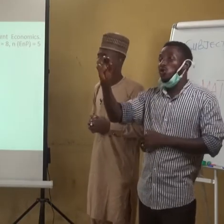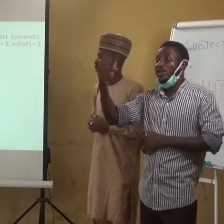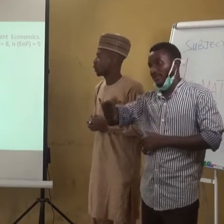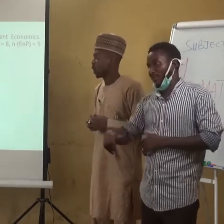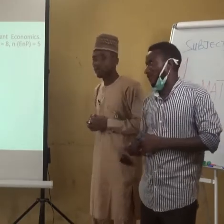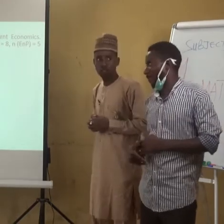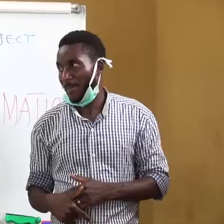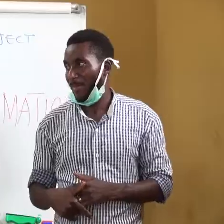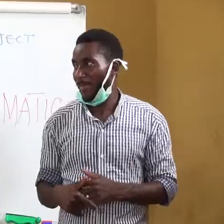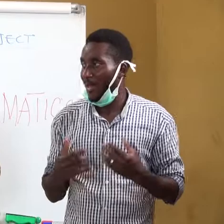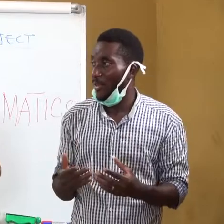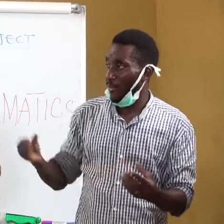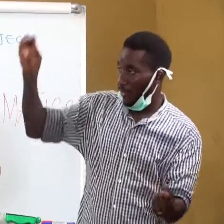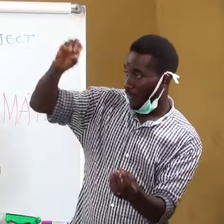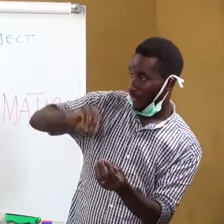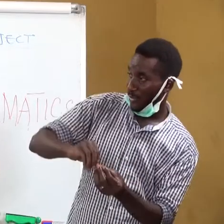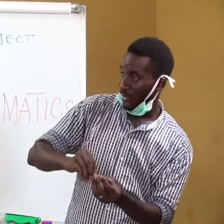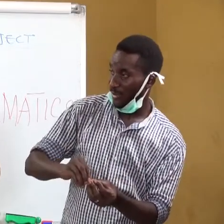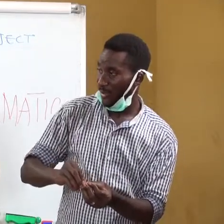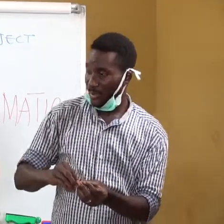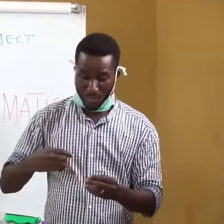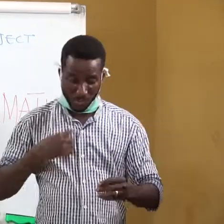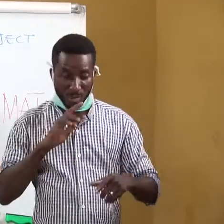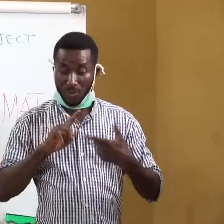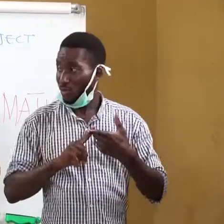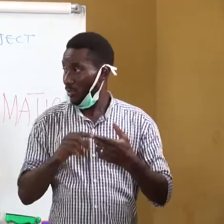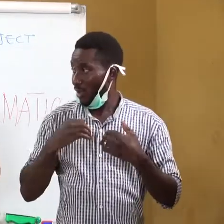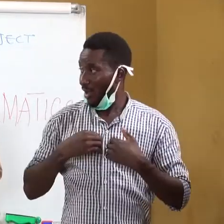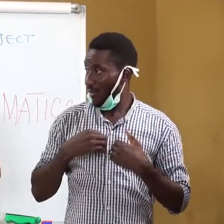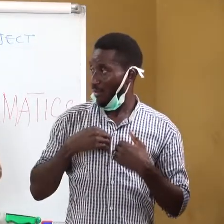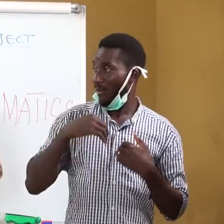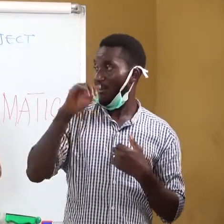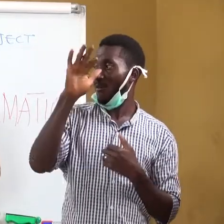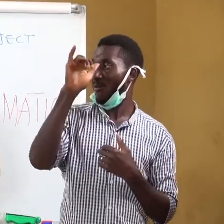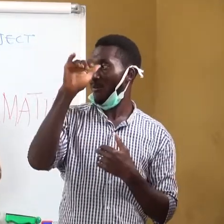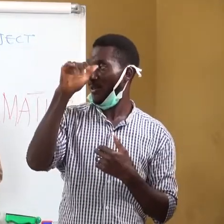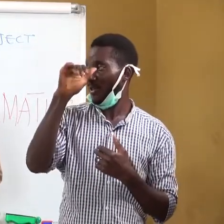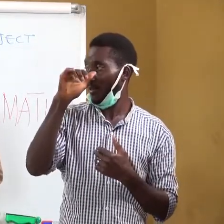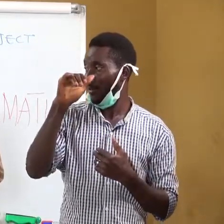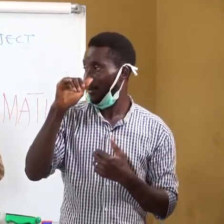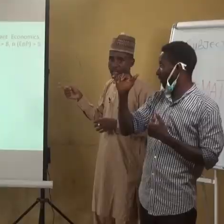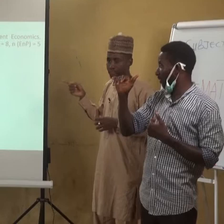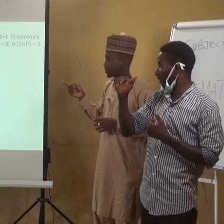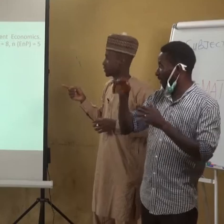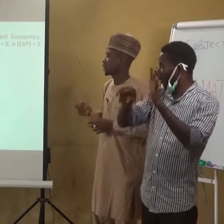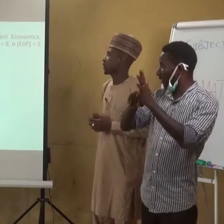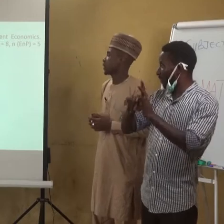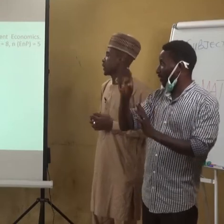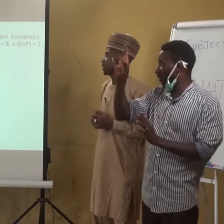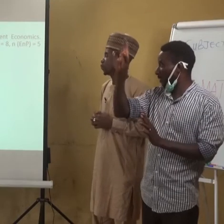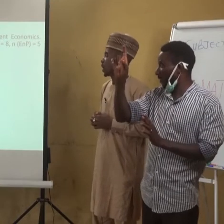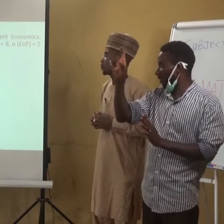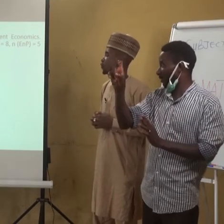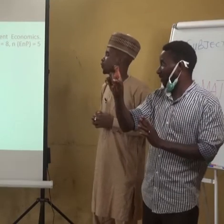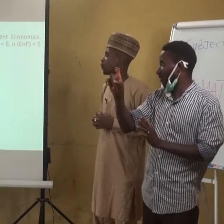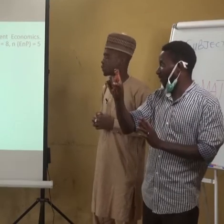8, you have 14. Minus X plus X, they will cancel each other. Then you have another minus X. That